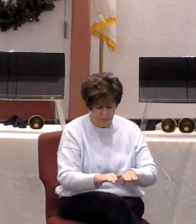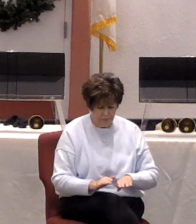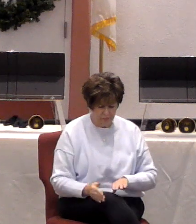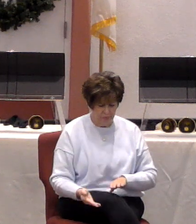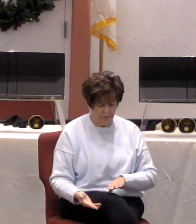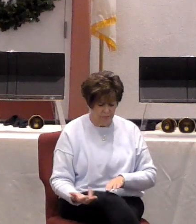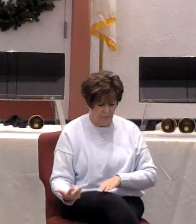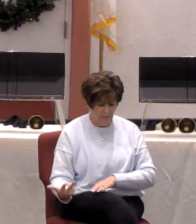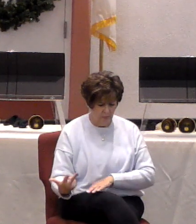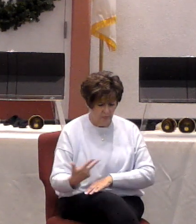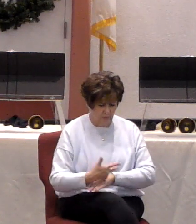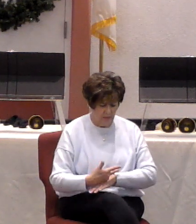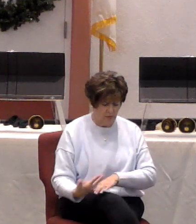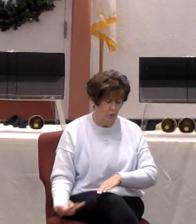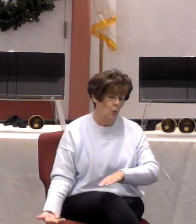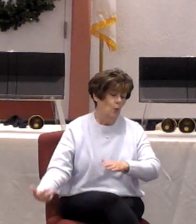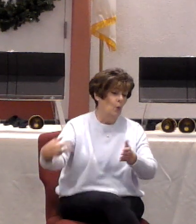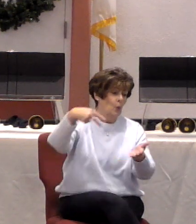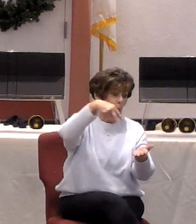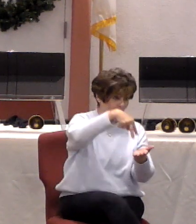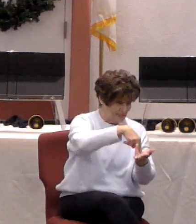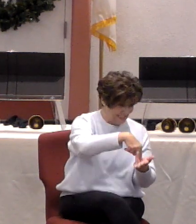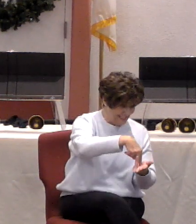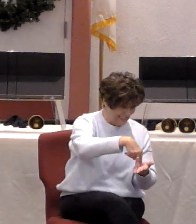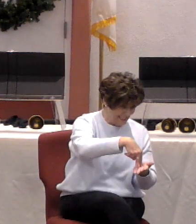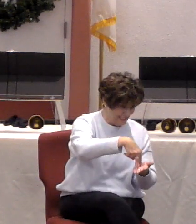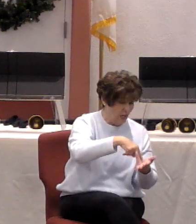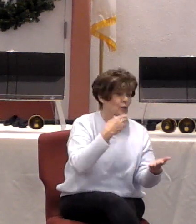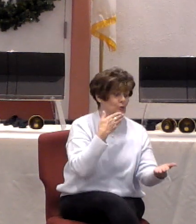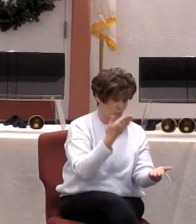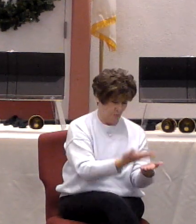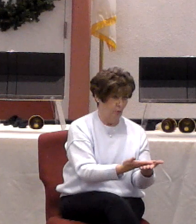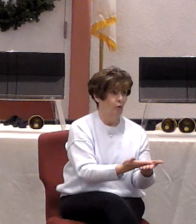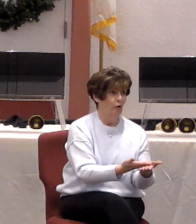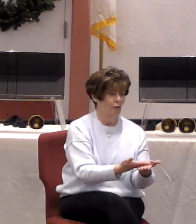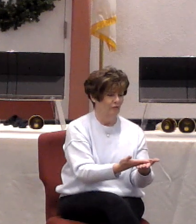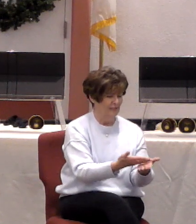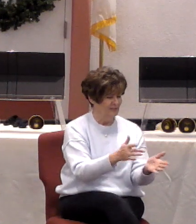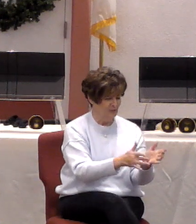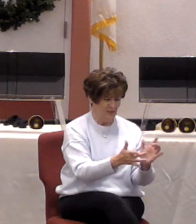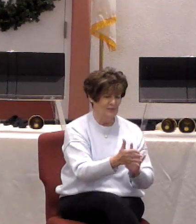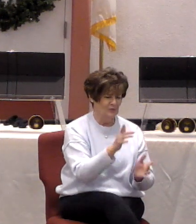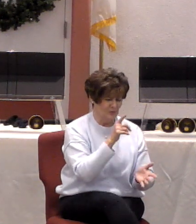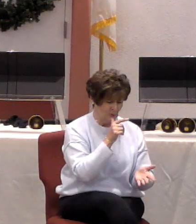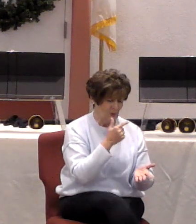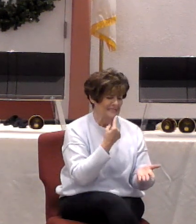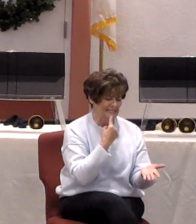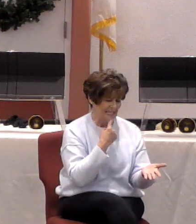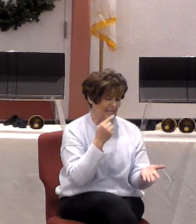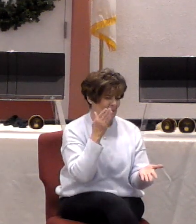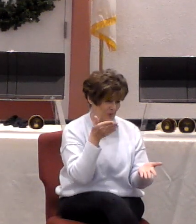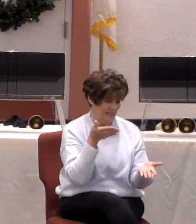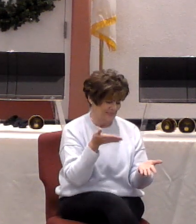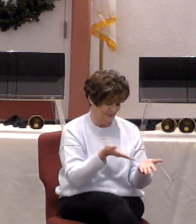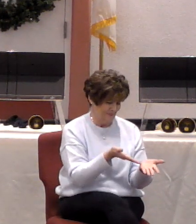And that resurrection was to prove that his message was real, that he really was who he said he was, and that our forgiveness,